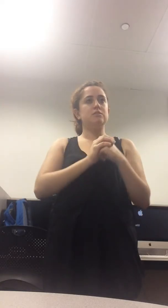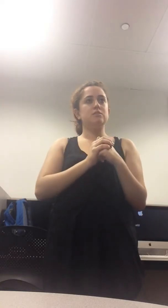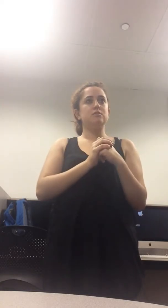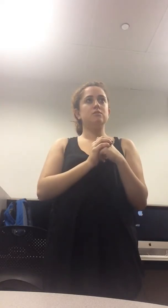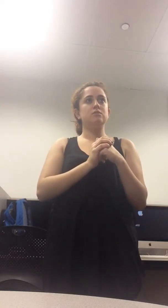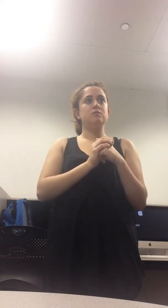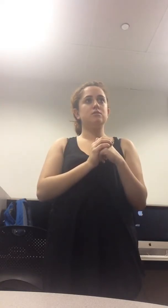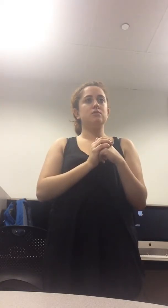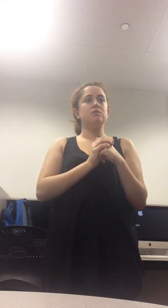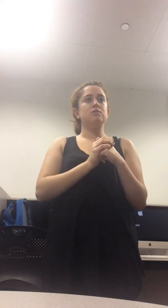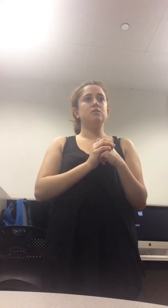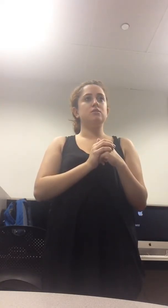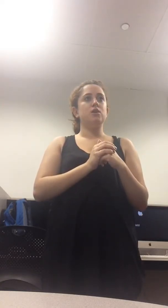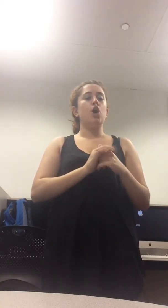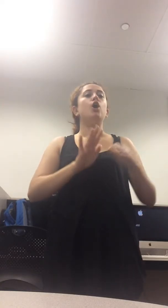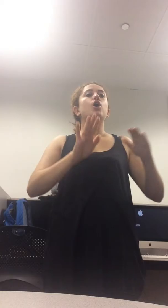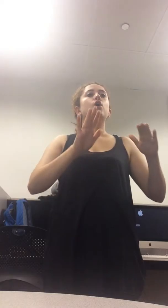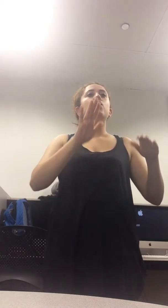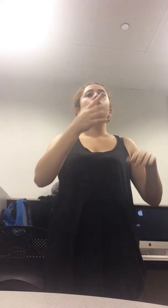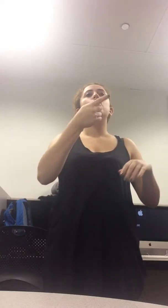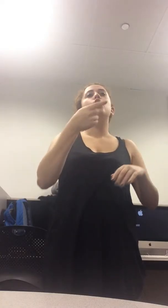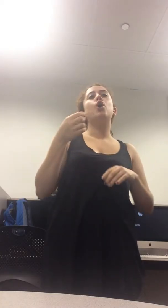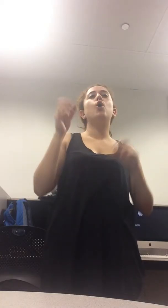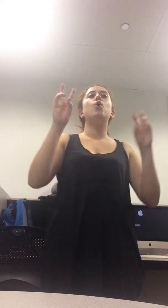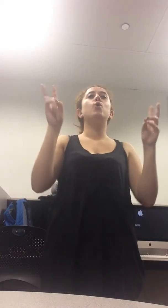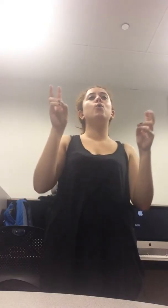A go with the flow kind of person. What do we call those folks?